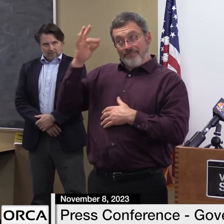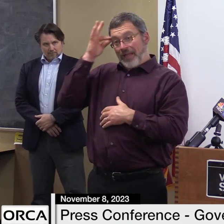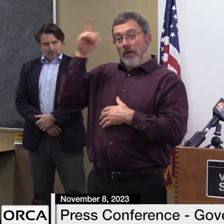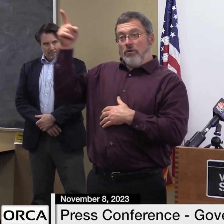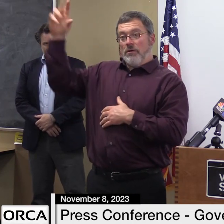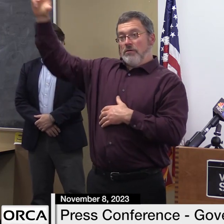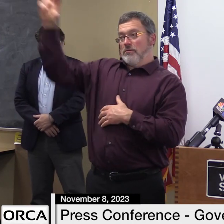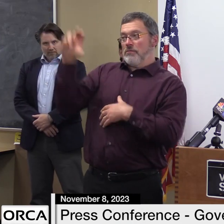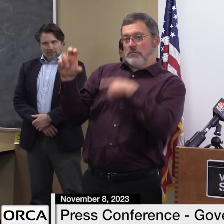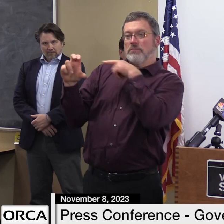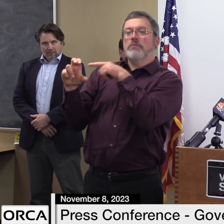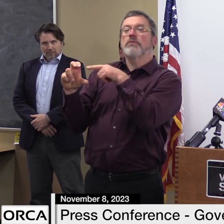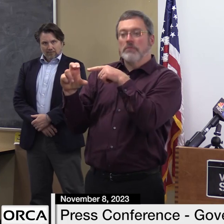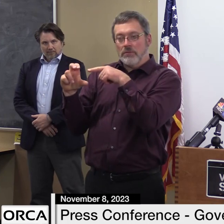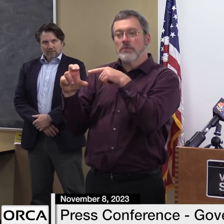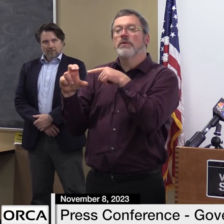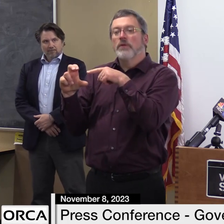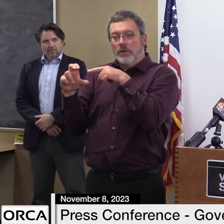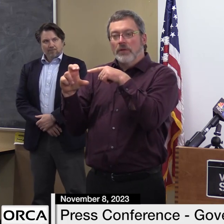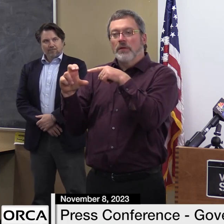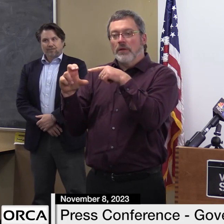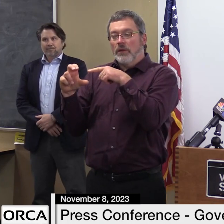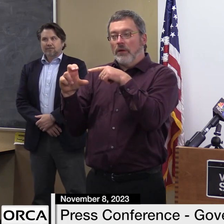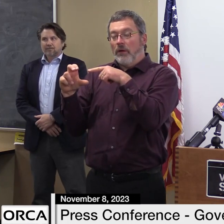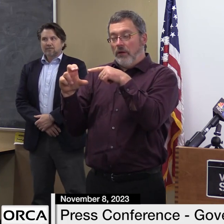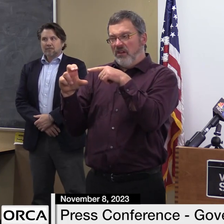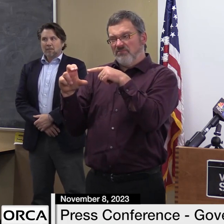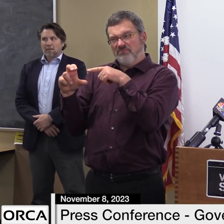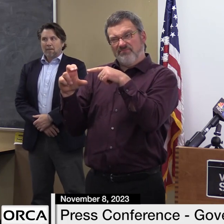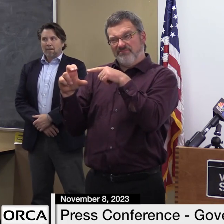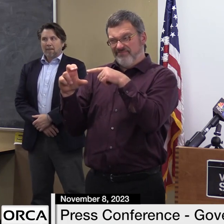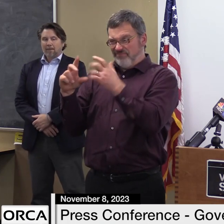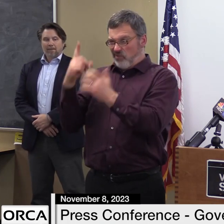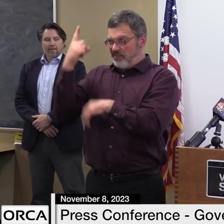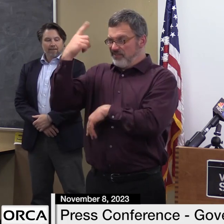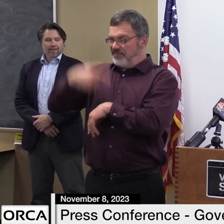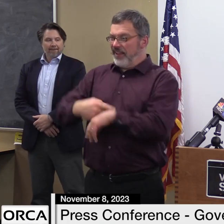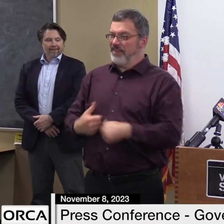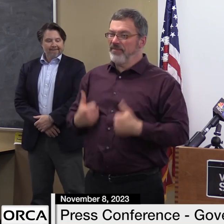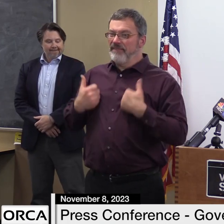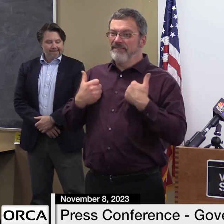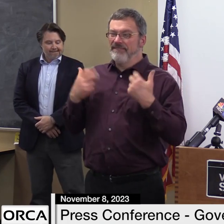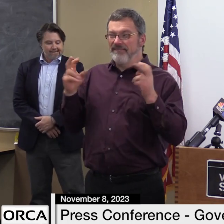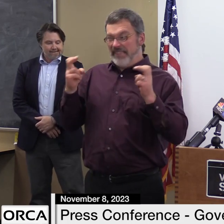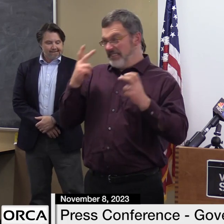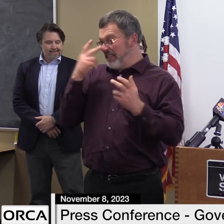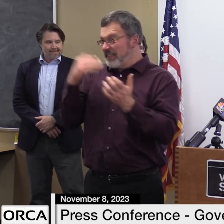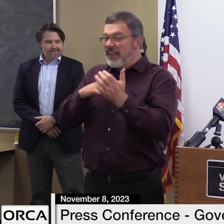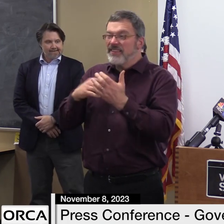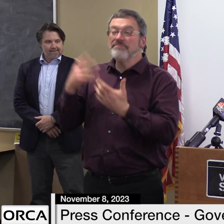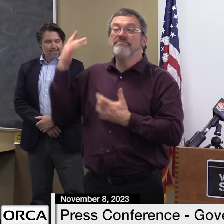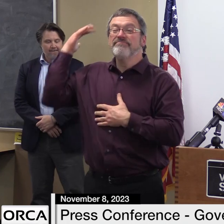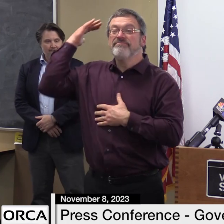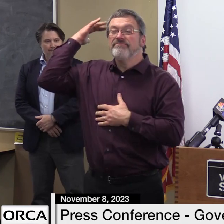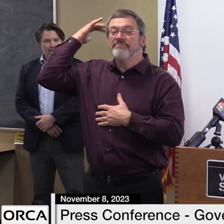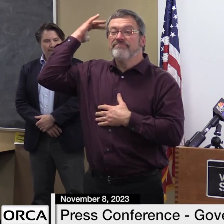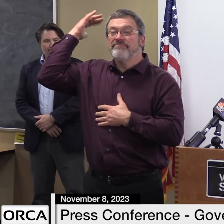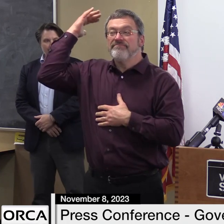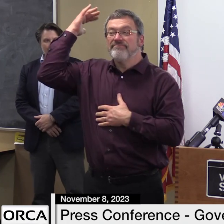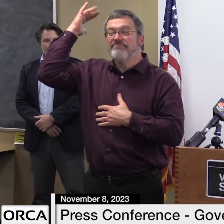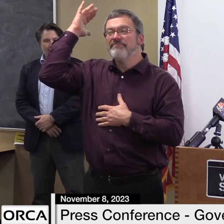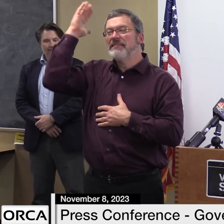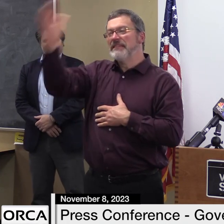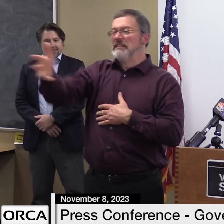levels we will likely not see again for decades. But even with this unprecedented amount of